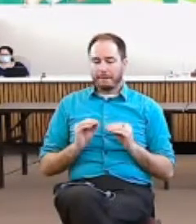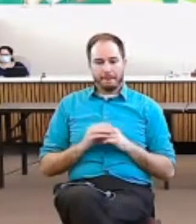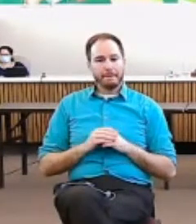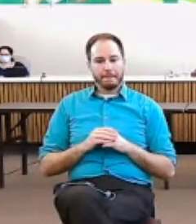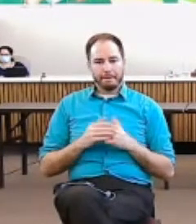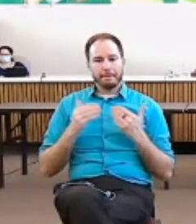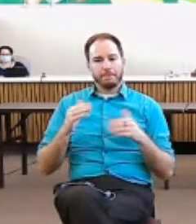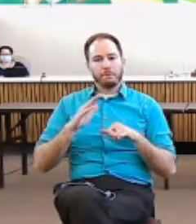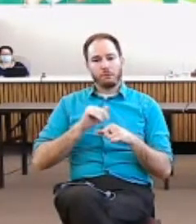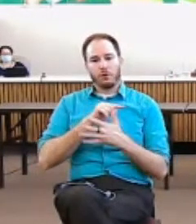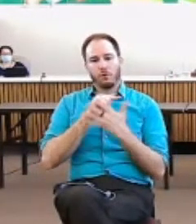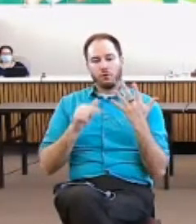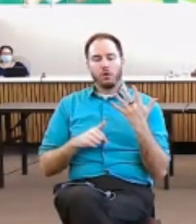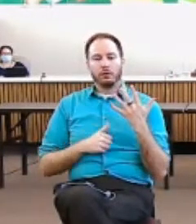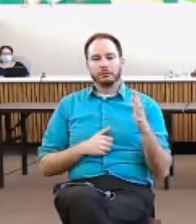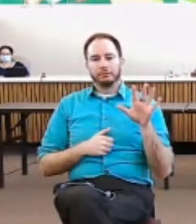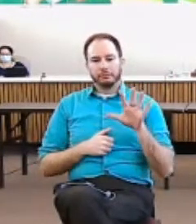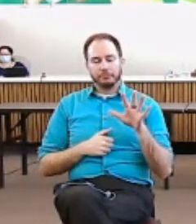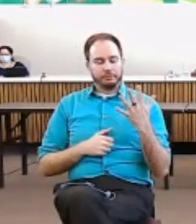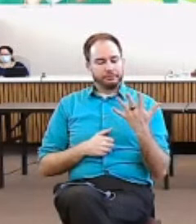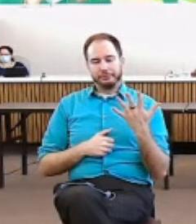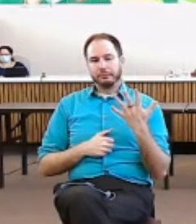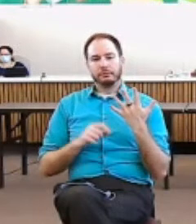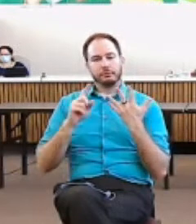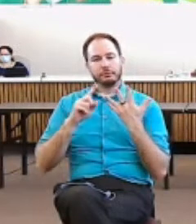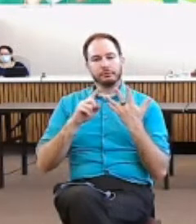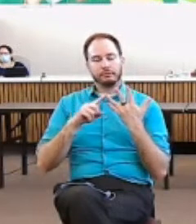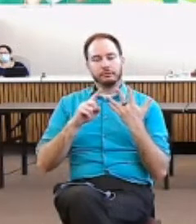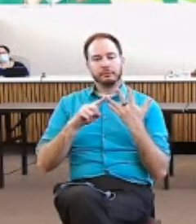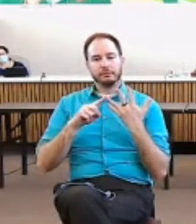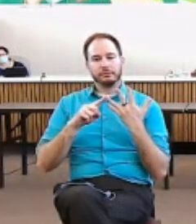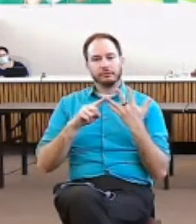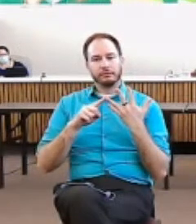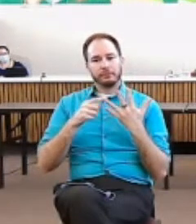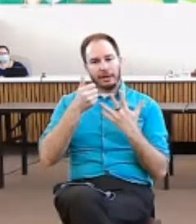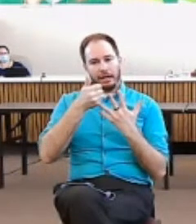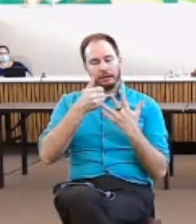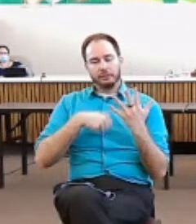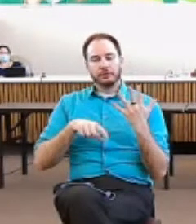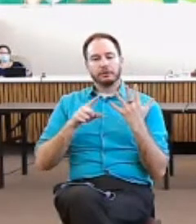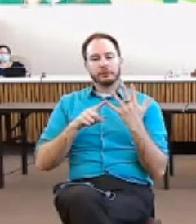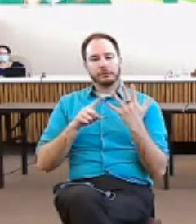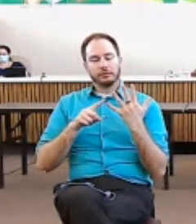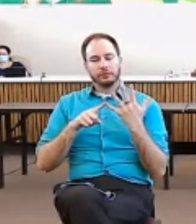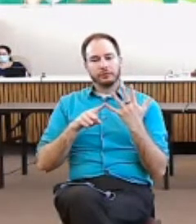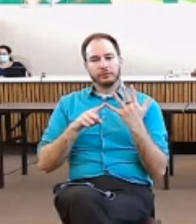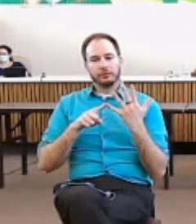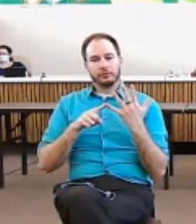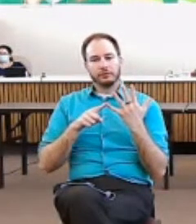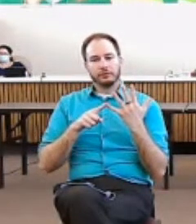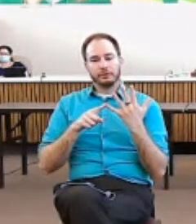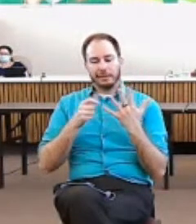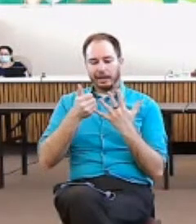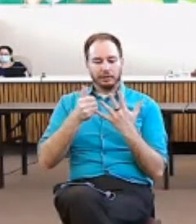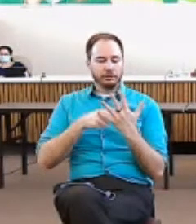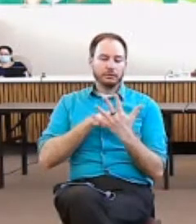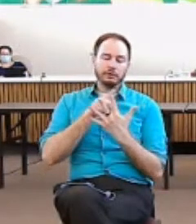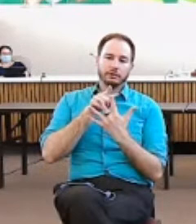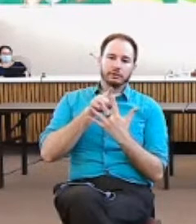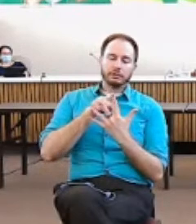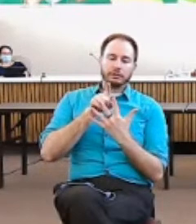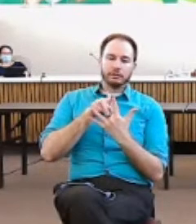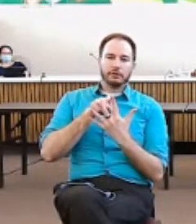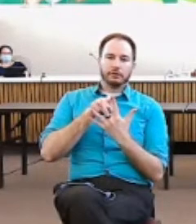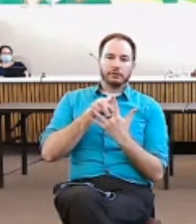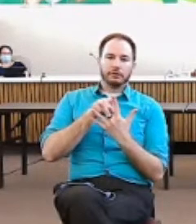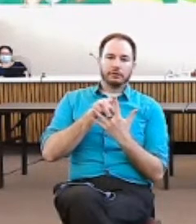Hearing none, then please call the roll. Councilmember Safranek, Aye. Councilmember Bolsner, Aye.